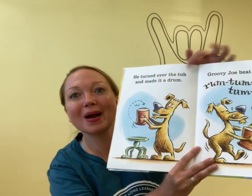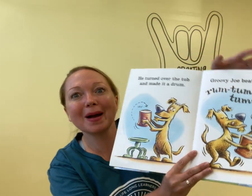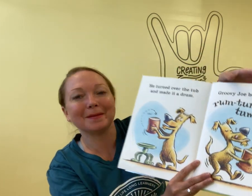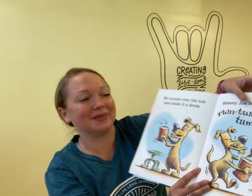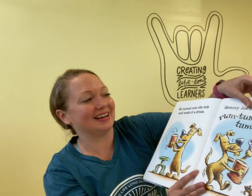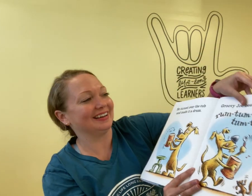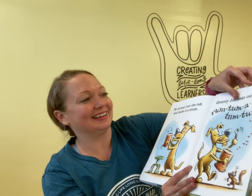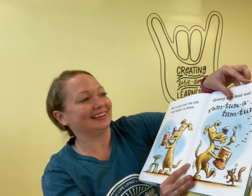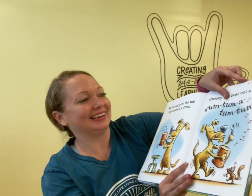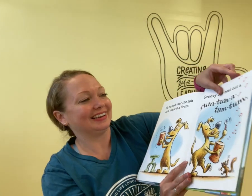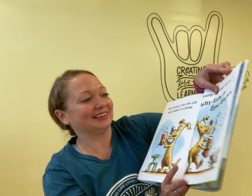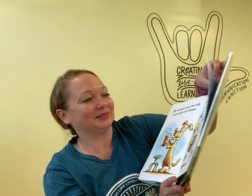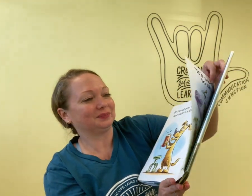drum.